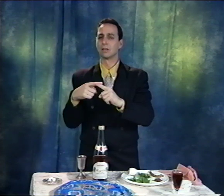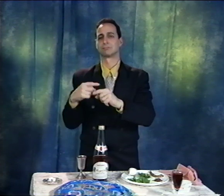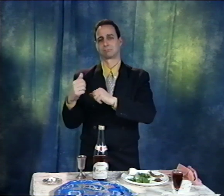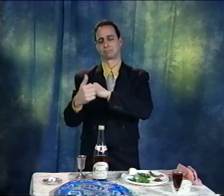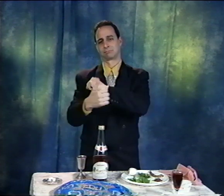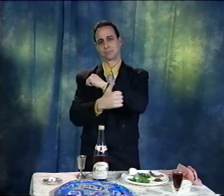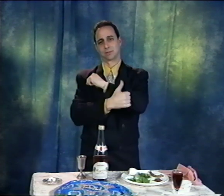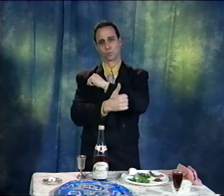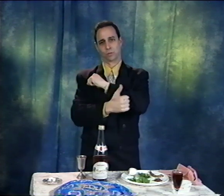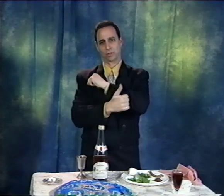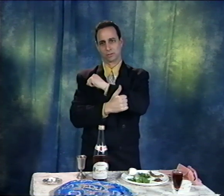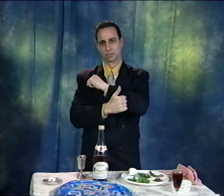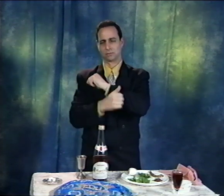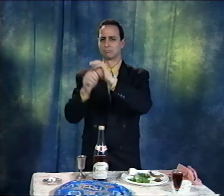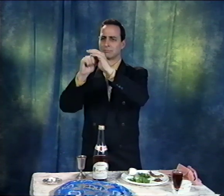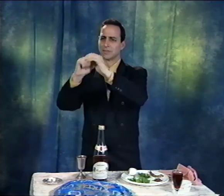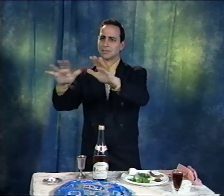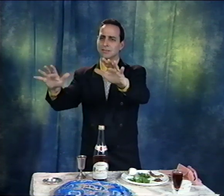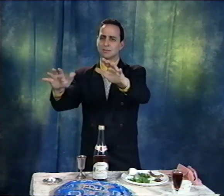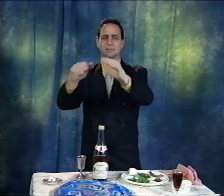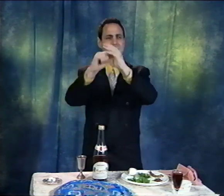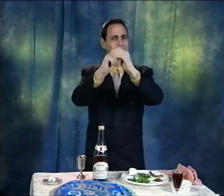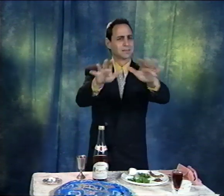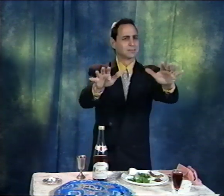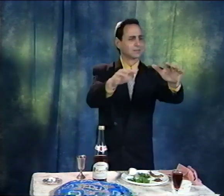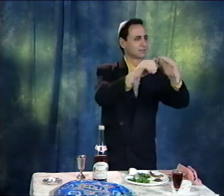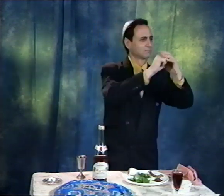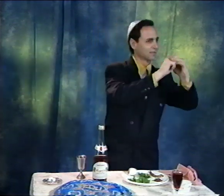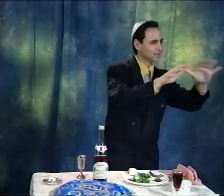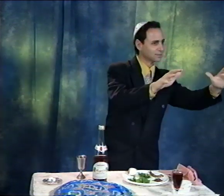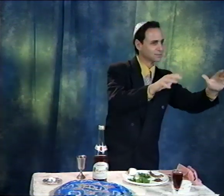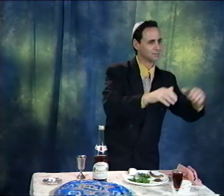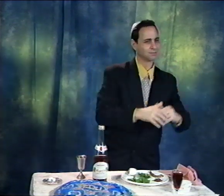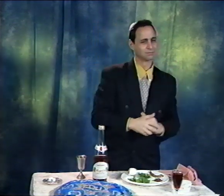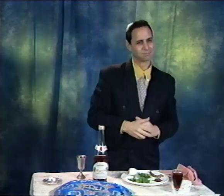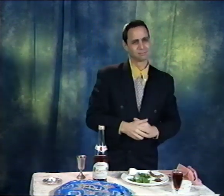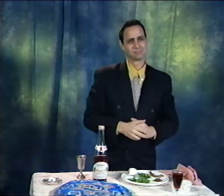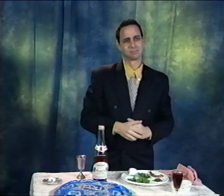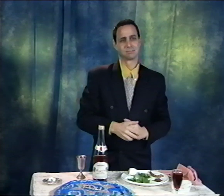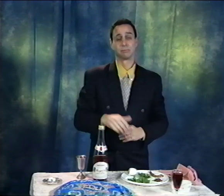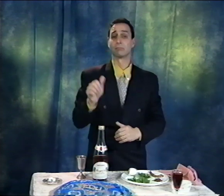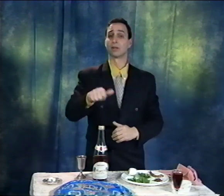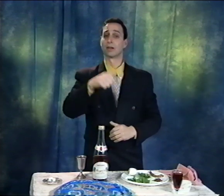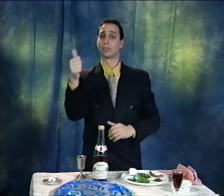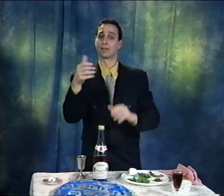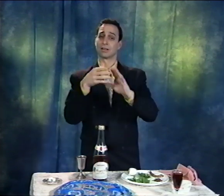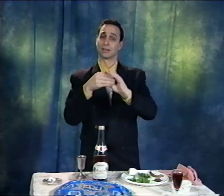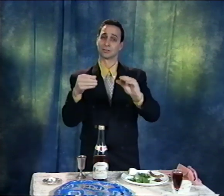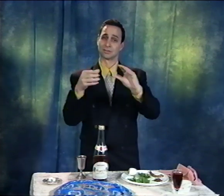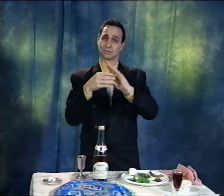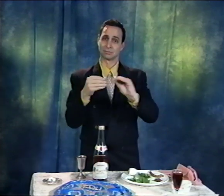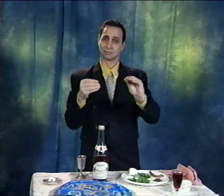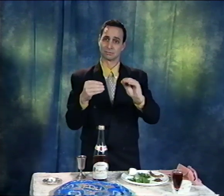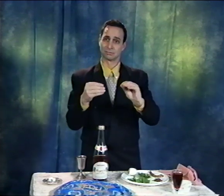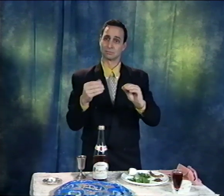When that is on Passover, and blesses everyone. Another story